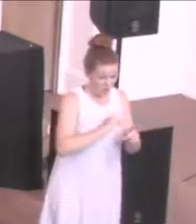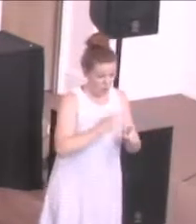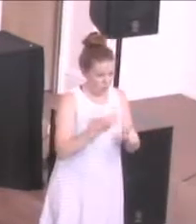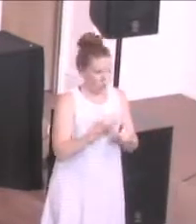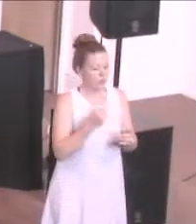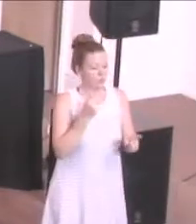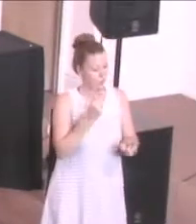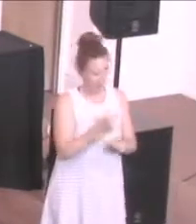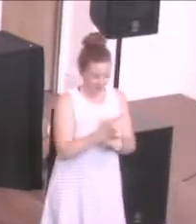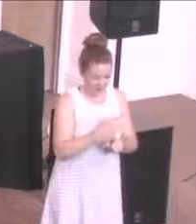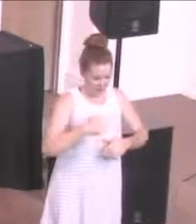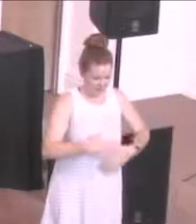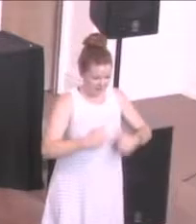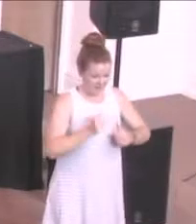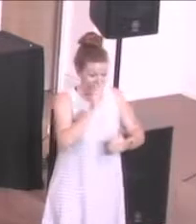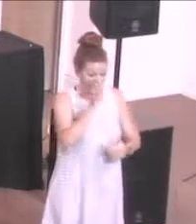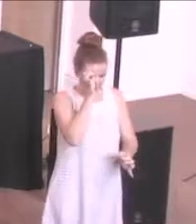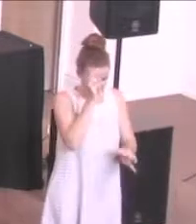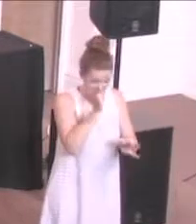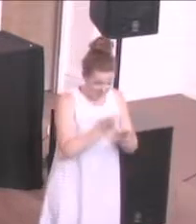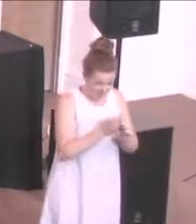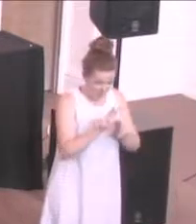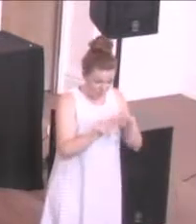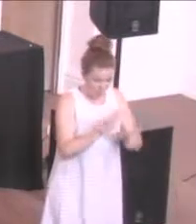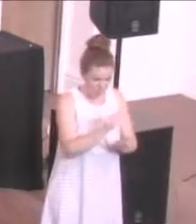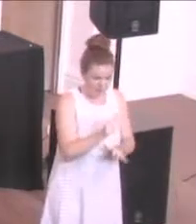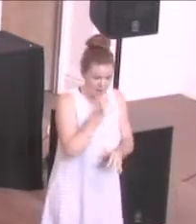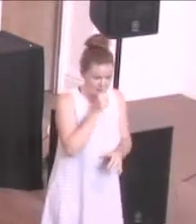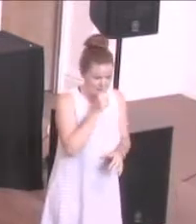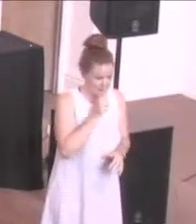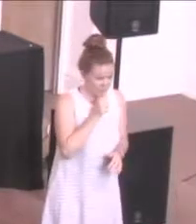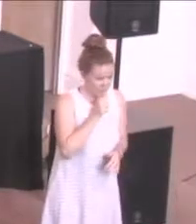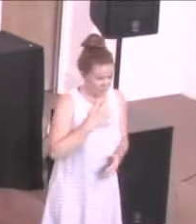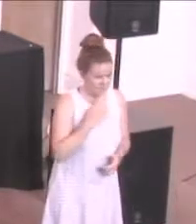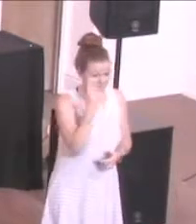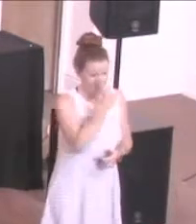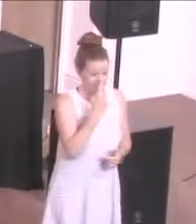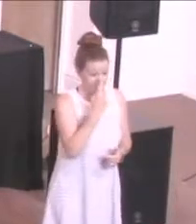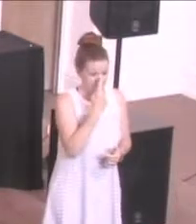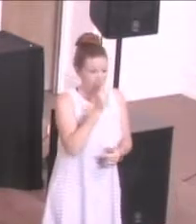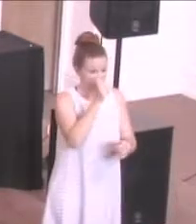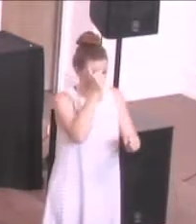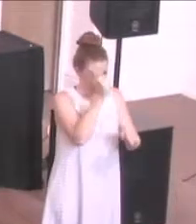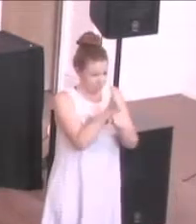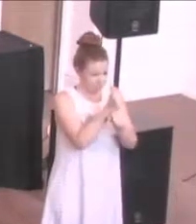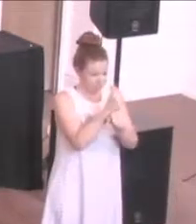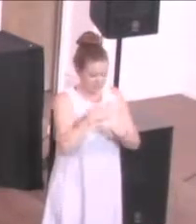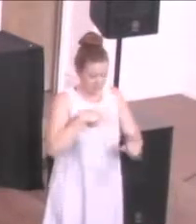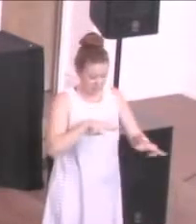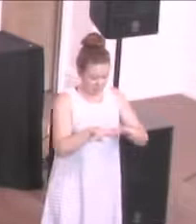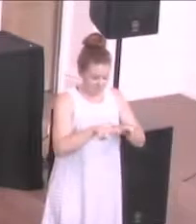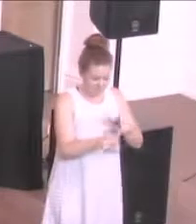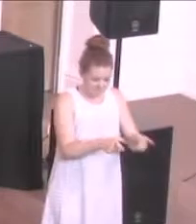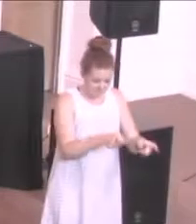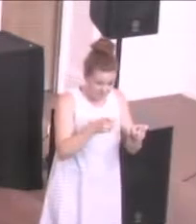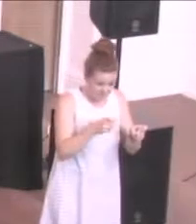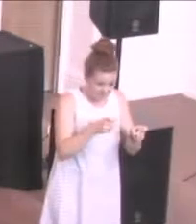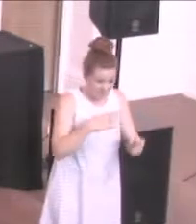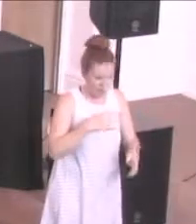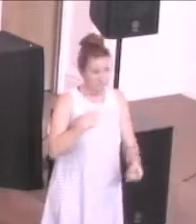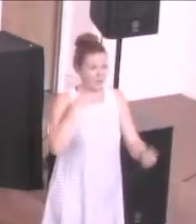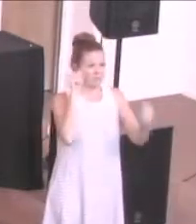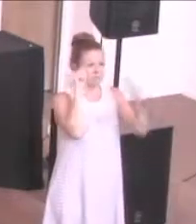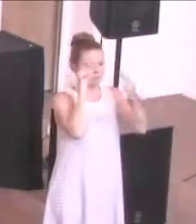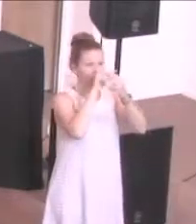recorded. I live by faith, walk by patience. My face is set, my gate is fast, my goal is heaven,